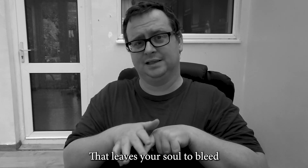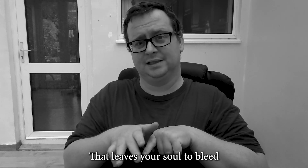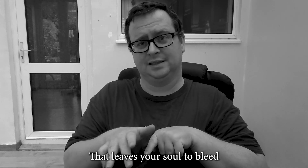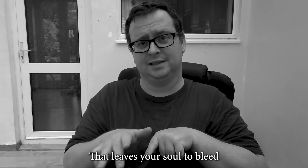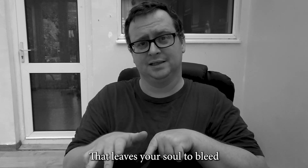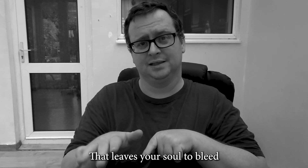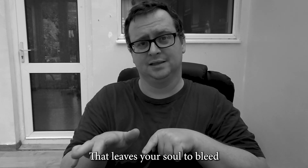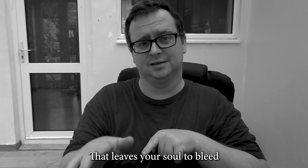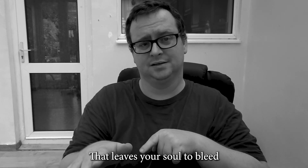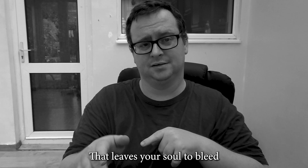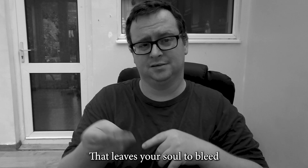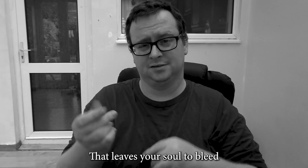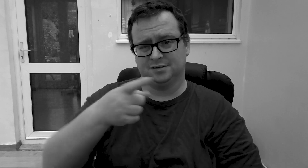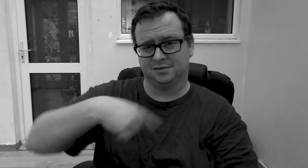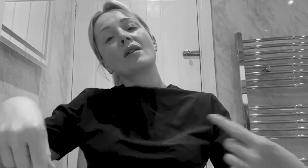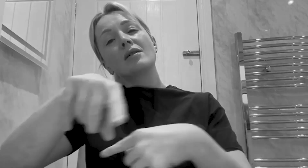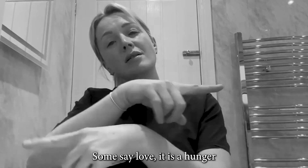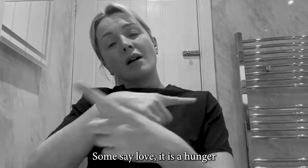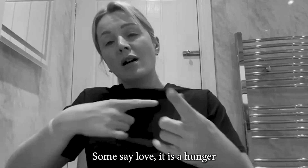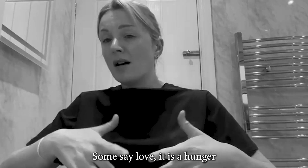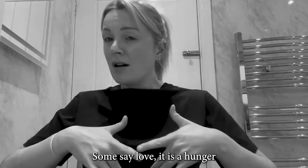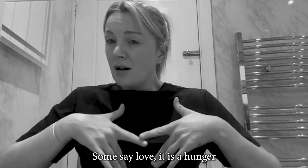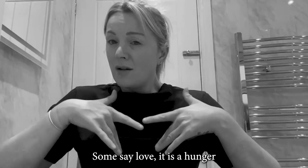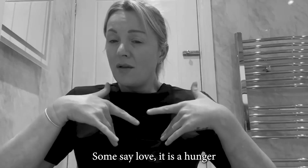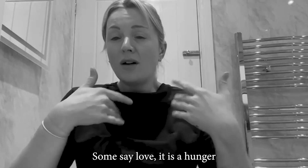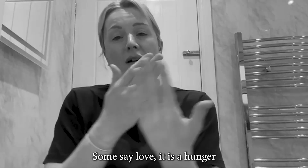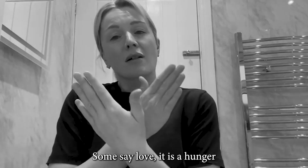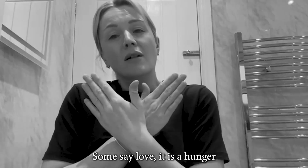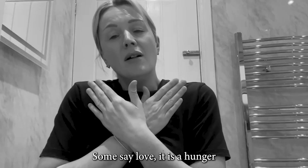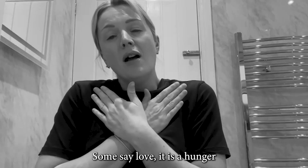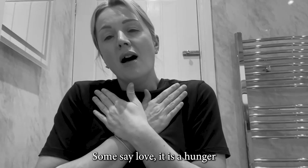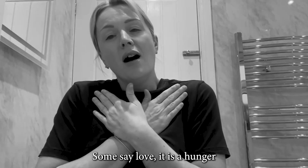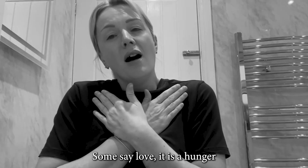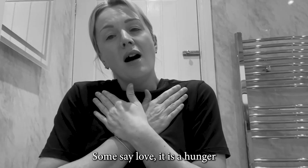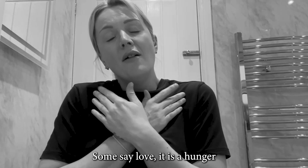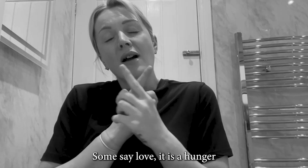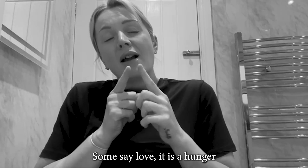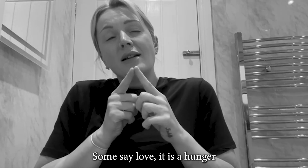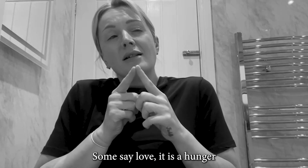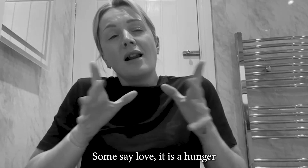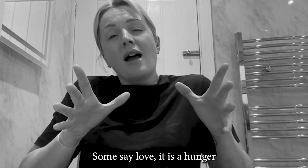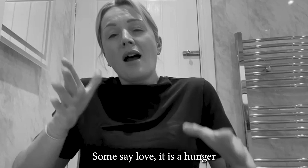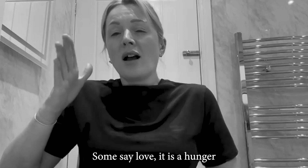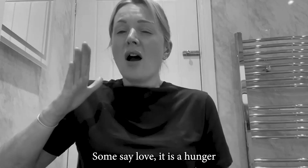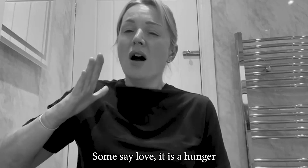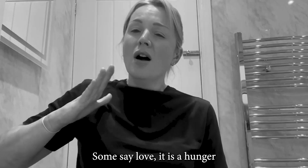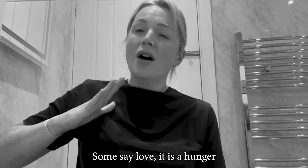bleed. Some say love, it is a